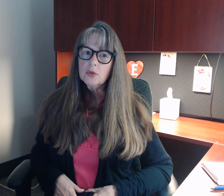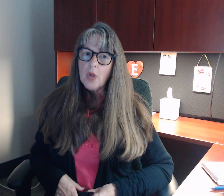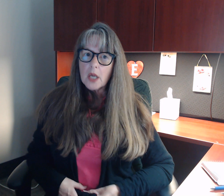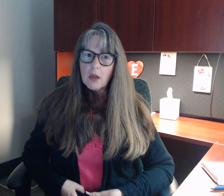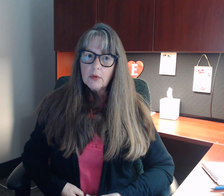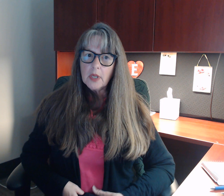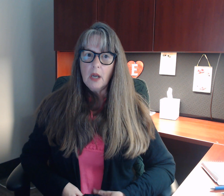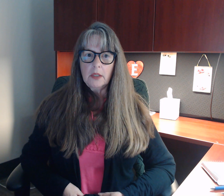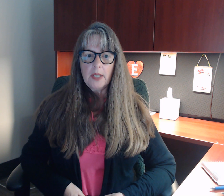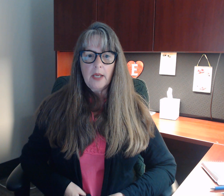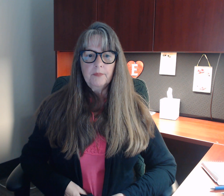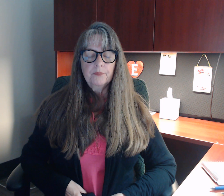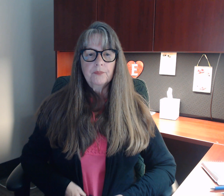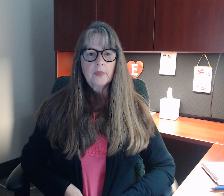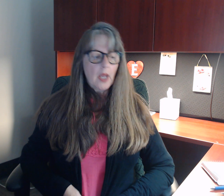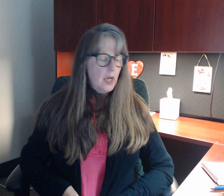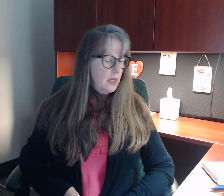not go to Gallaudet. Um,